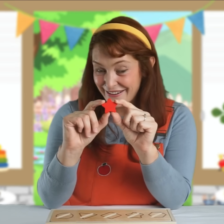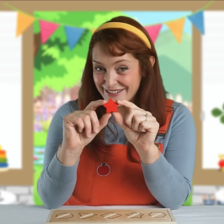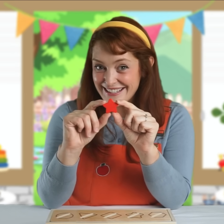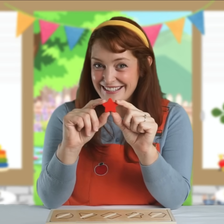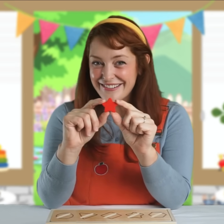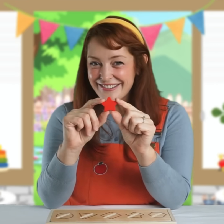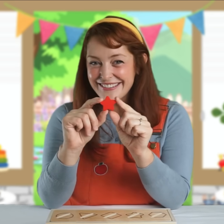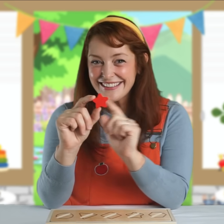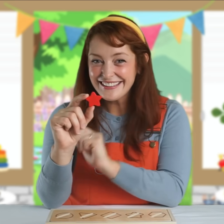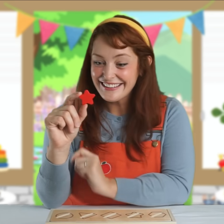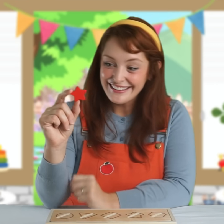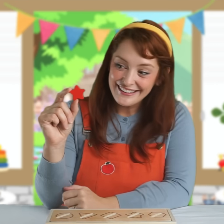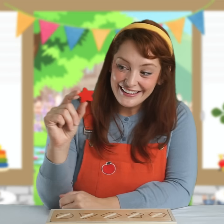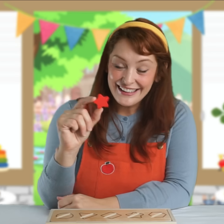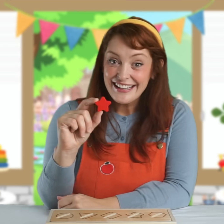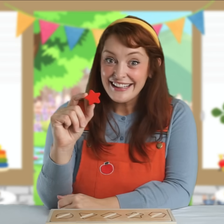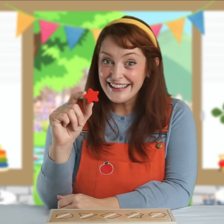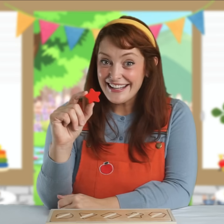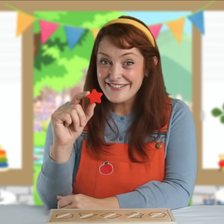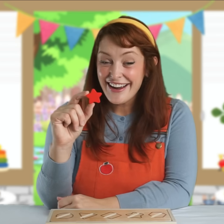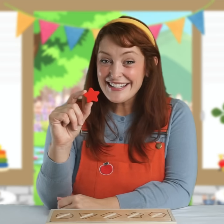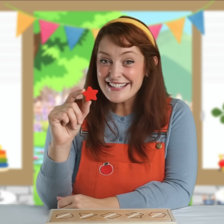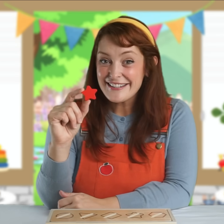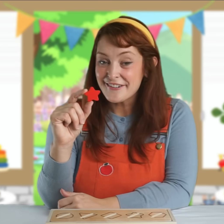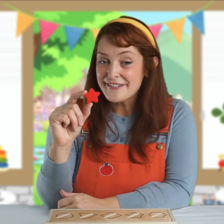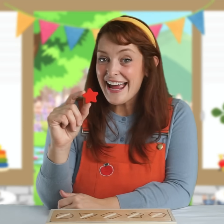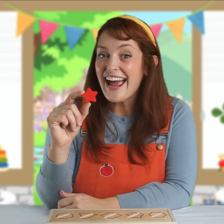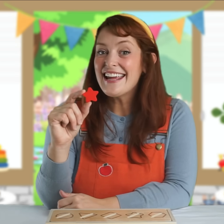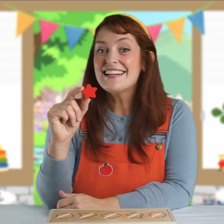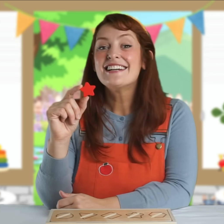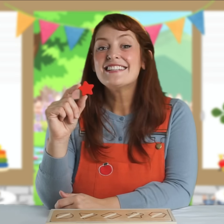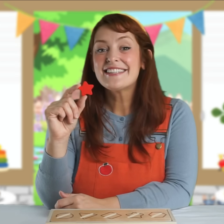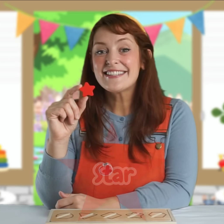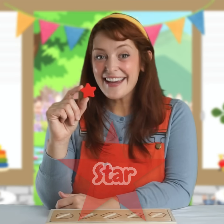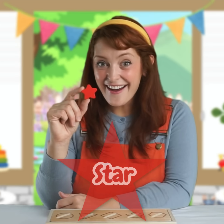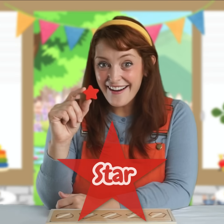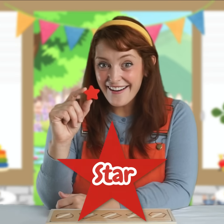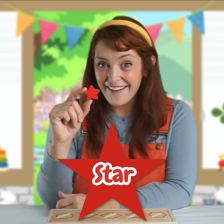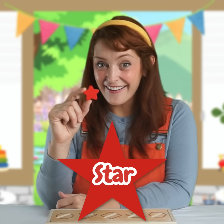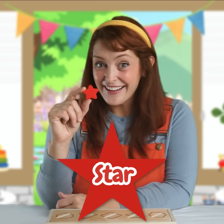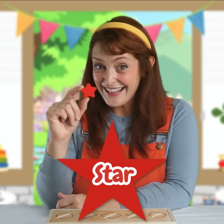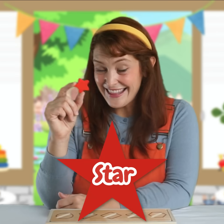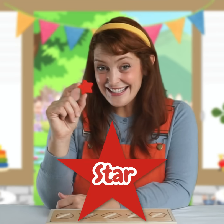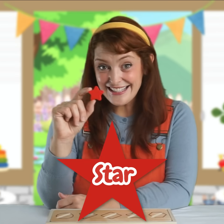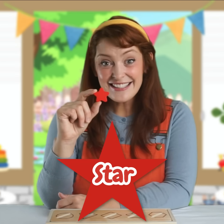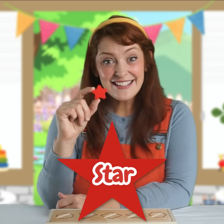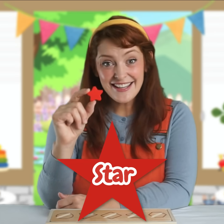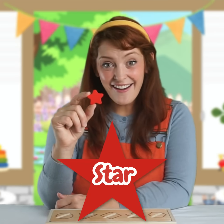what it's called? That's right, it's called a star. This is a